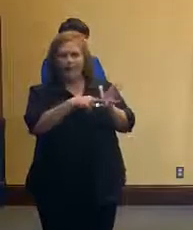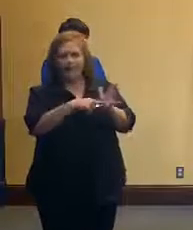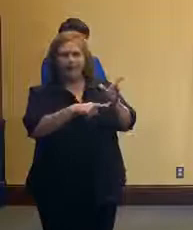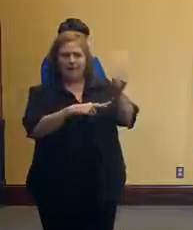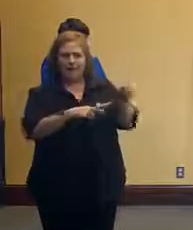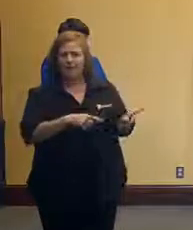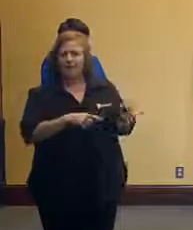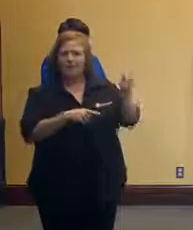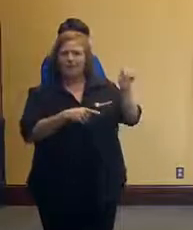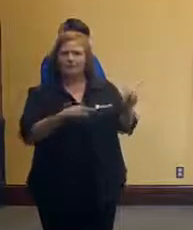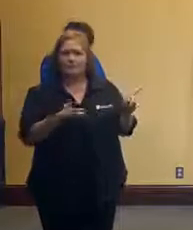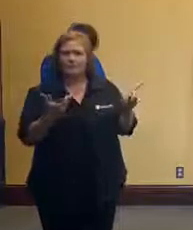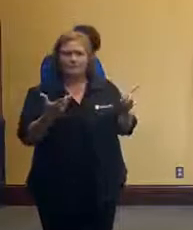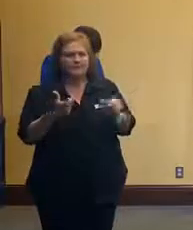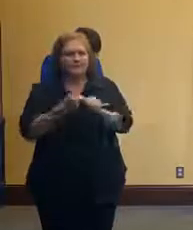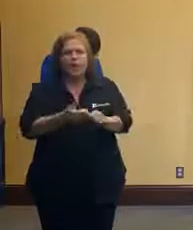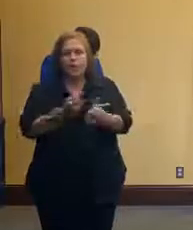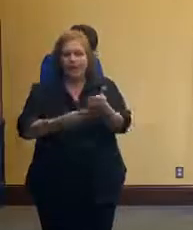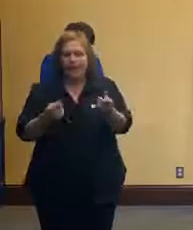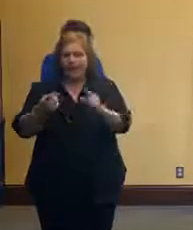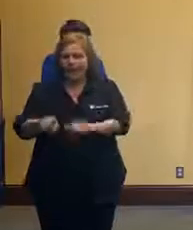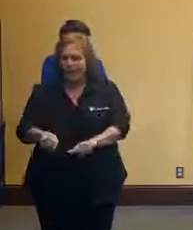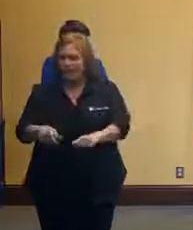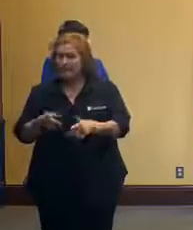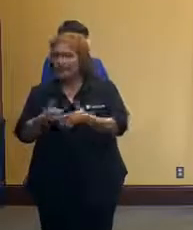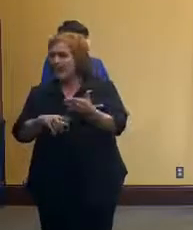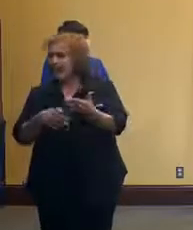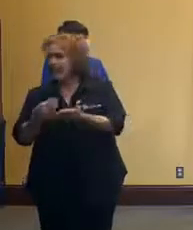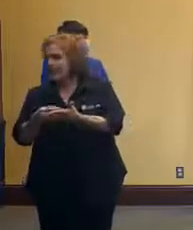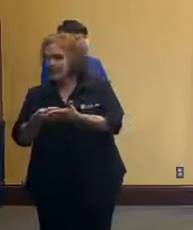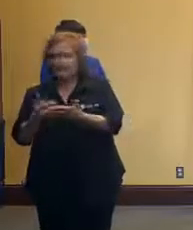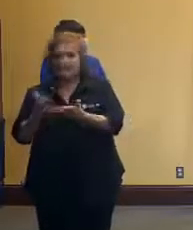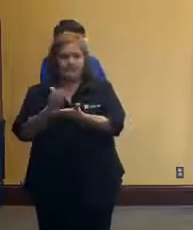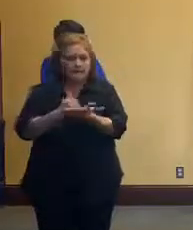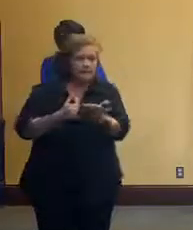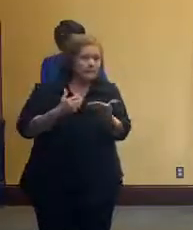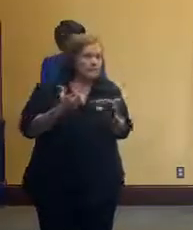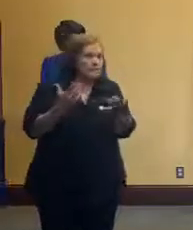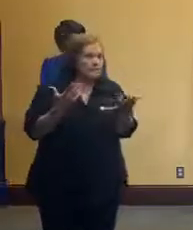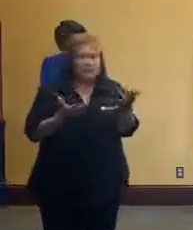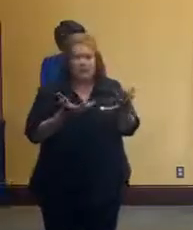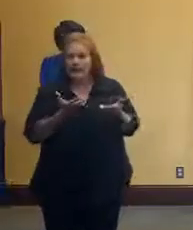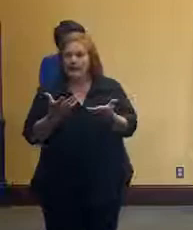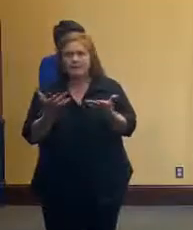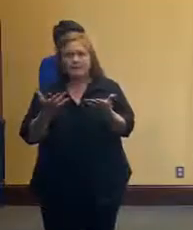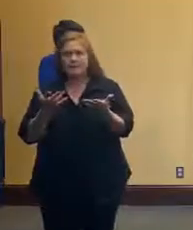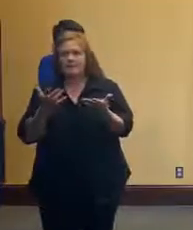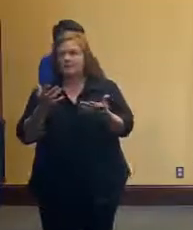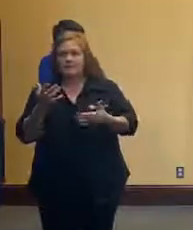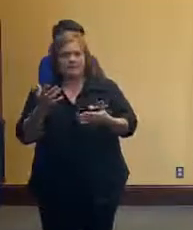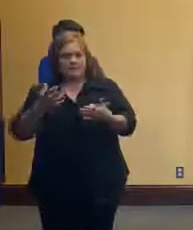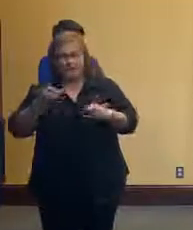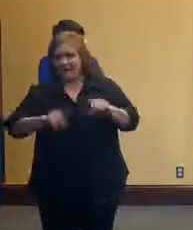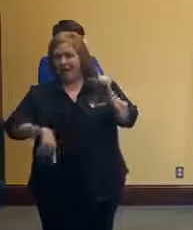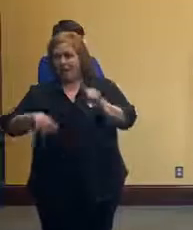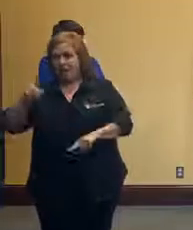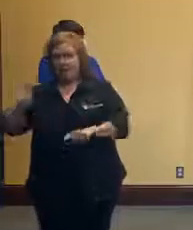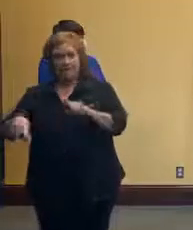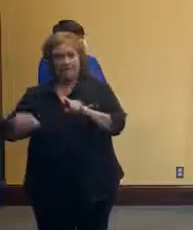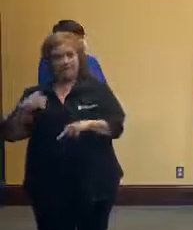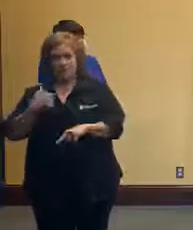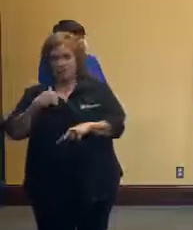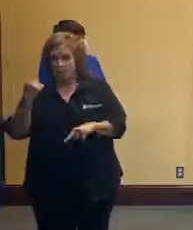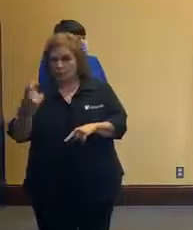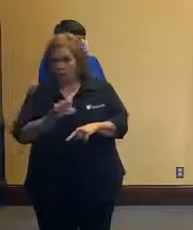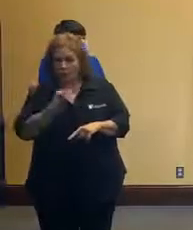we deal with on any given day as far as cash and where we project some of those responses to become. It can vary. We've always provided